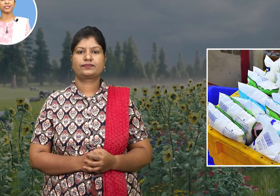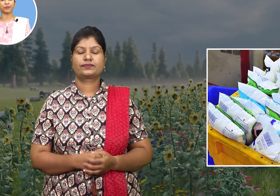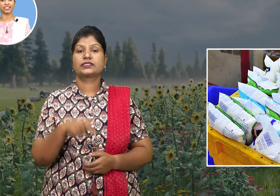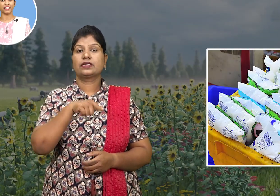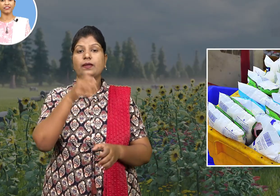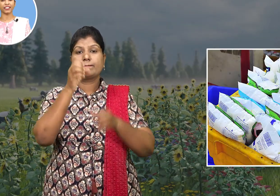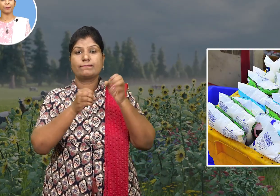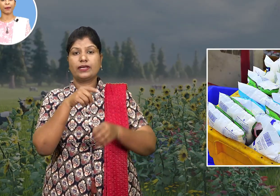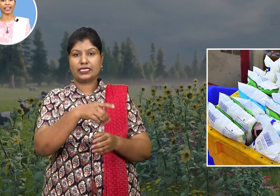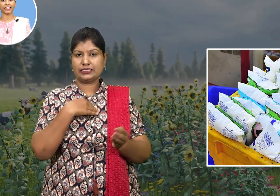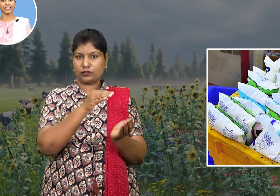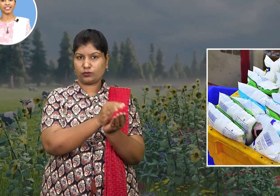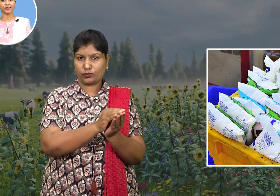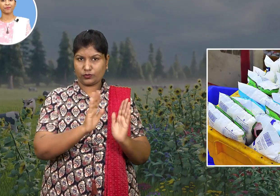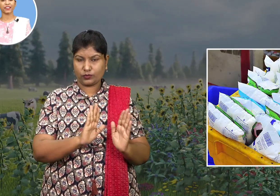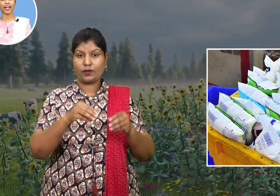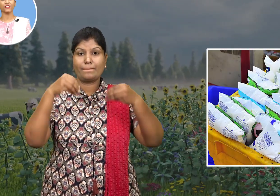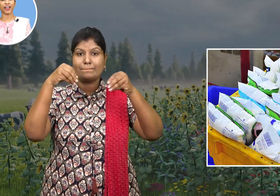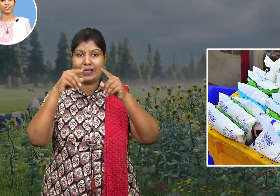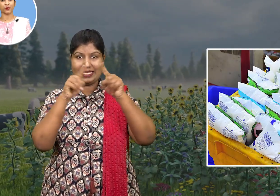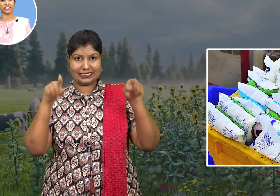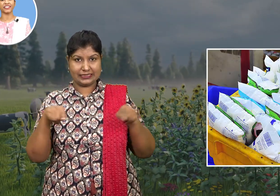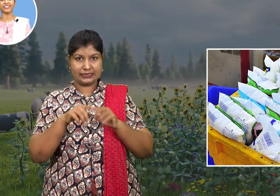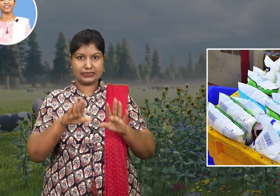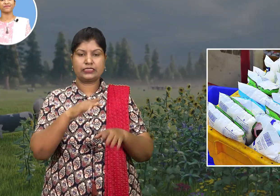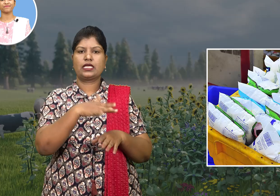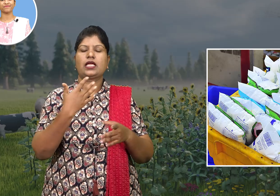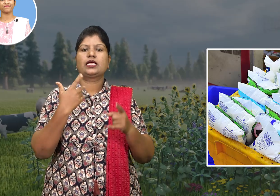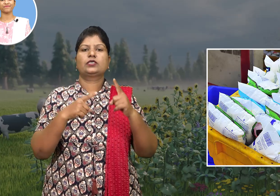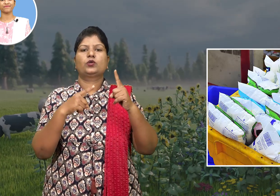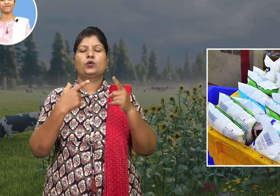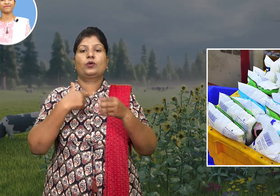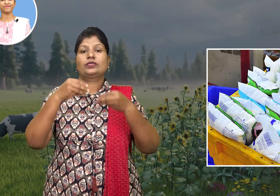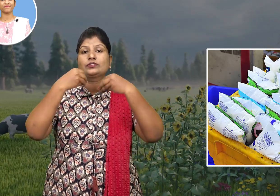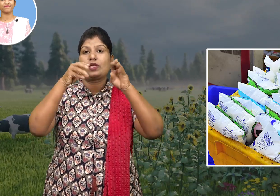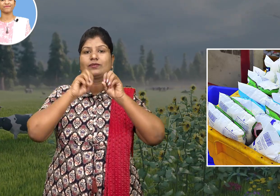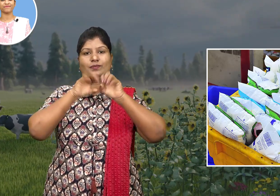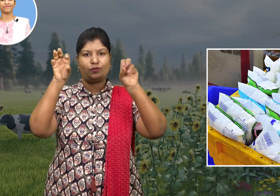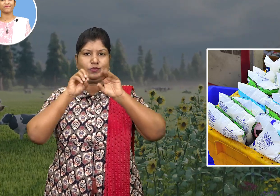Milk is preserved in packets and transported.